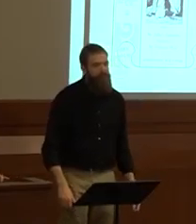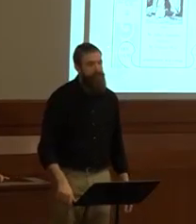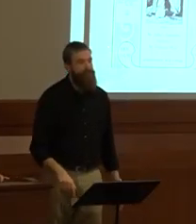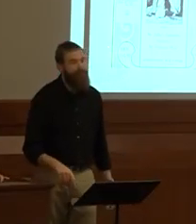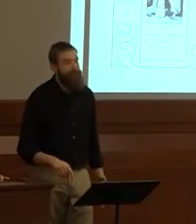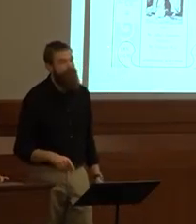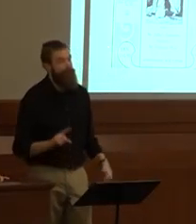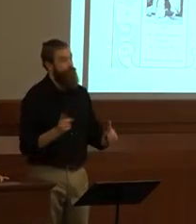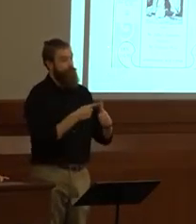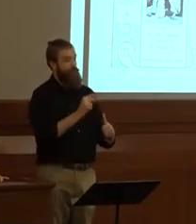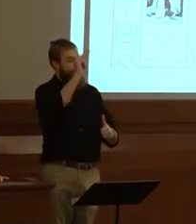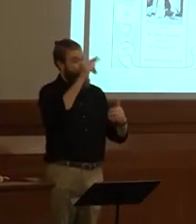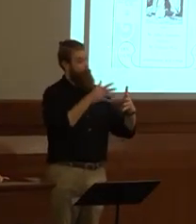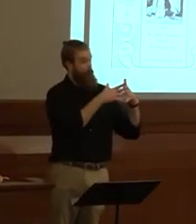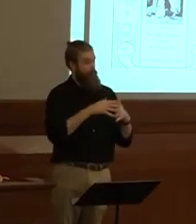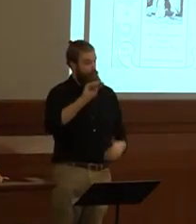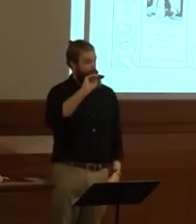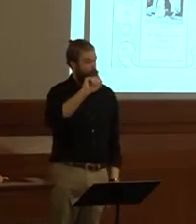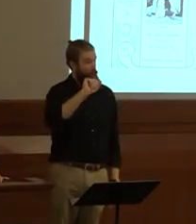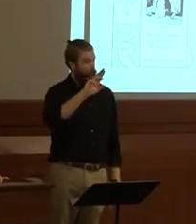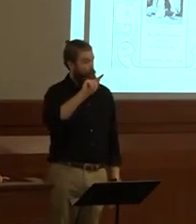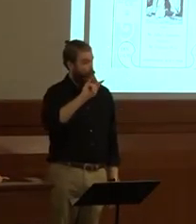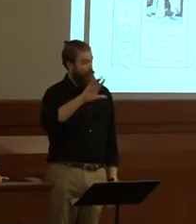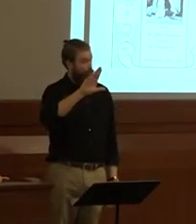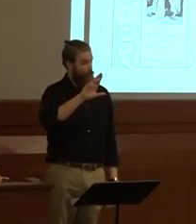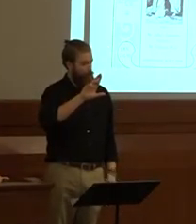what was his name?